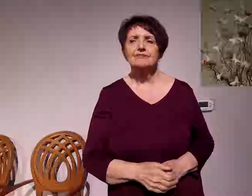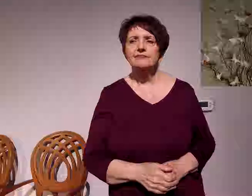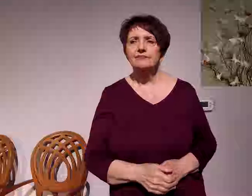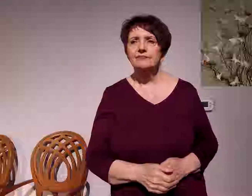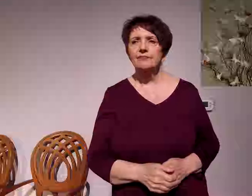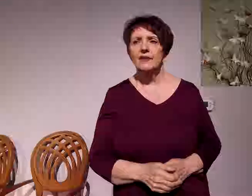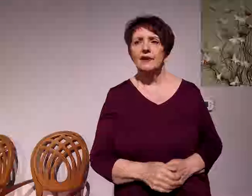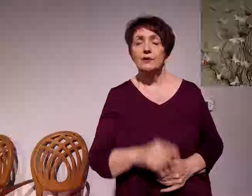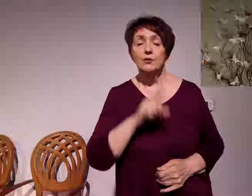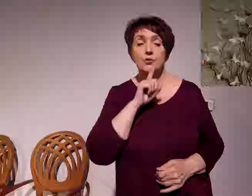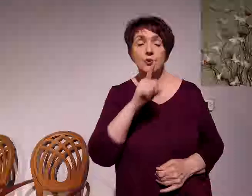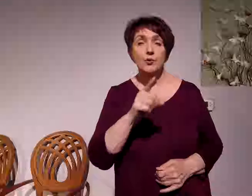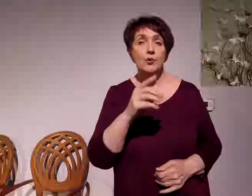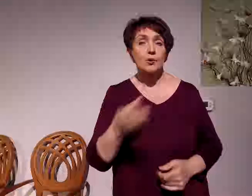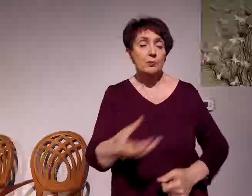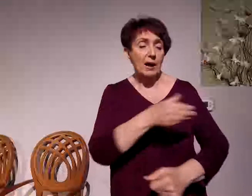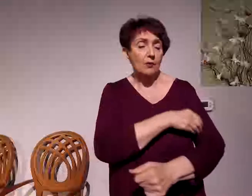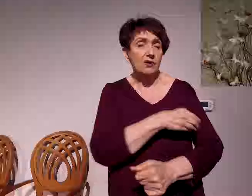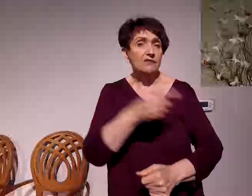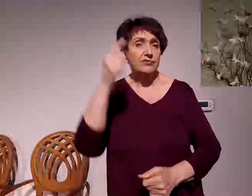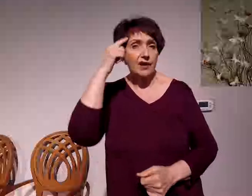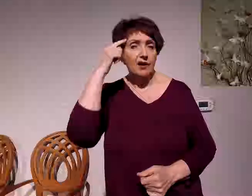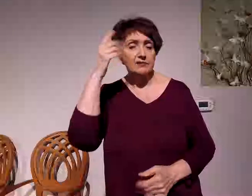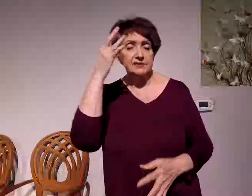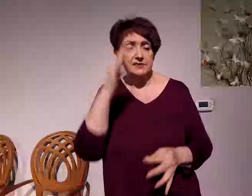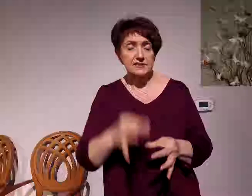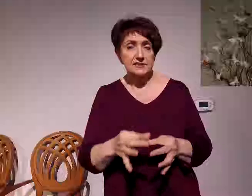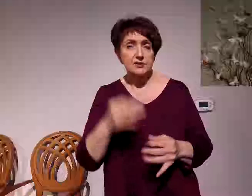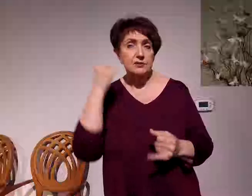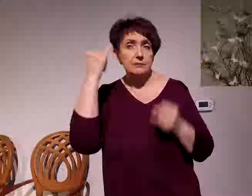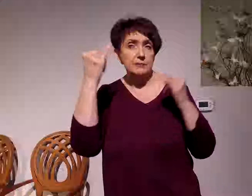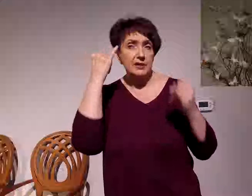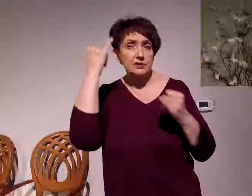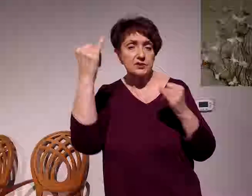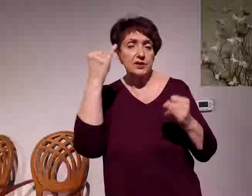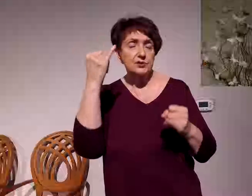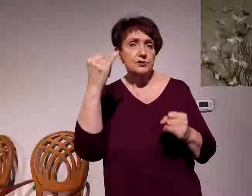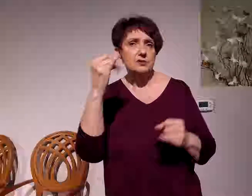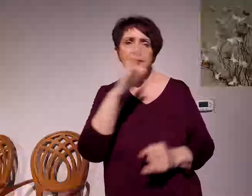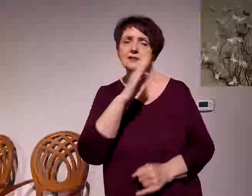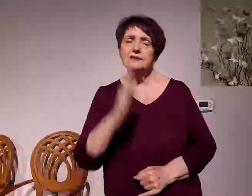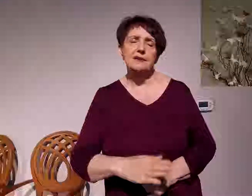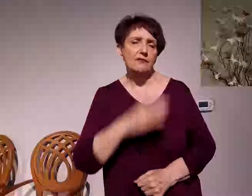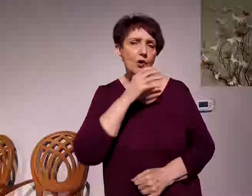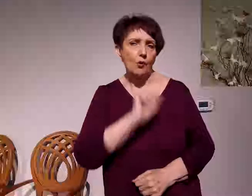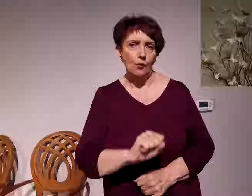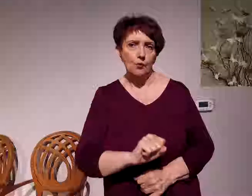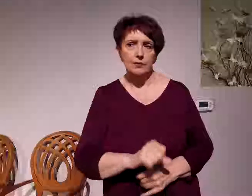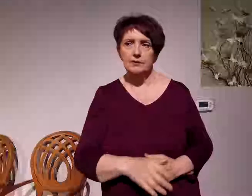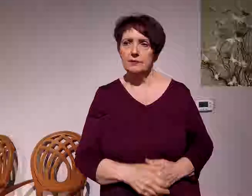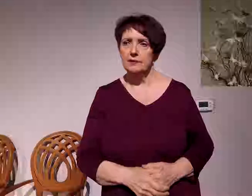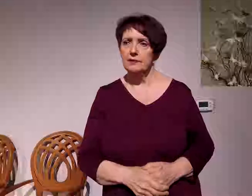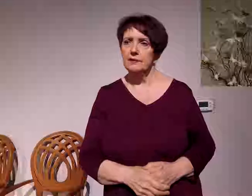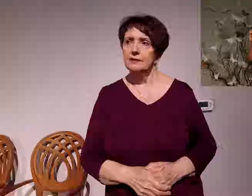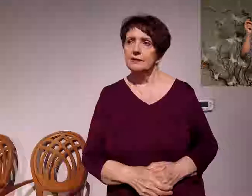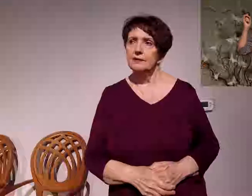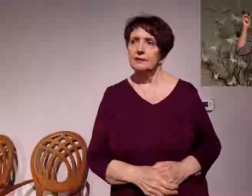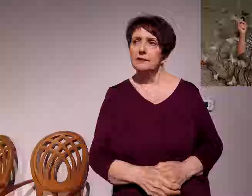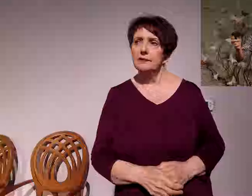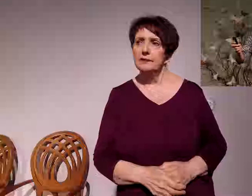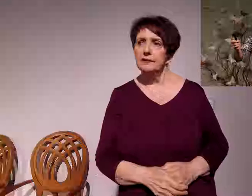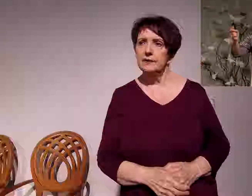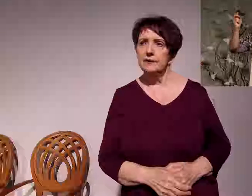For now. The real power of thought, The and real decision power of and thought, decision, and imagination never grows old. So